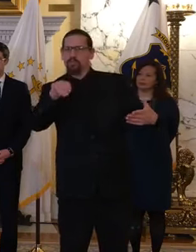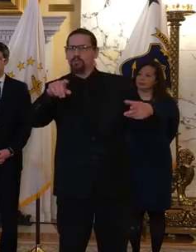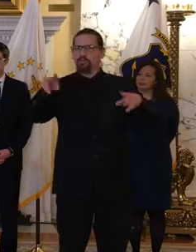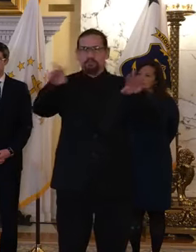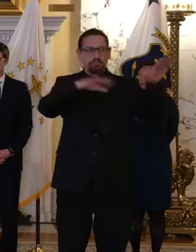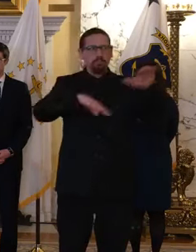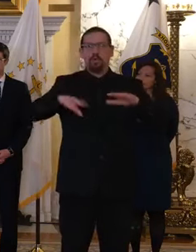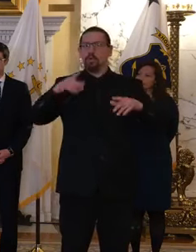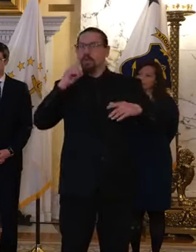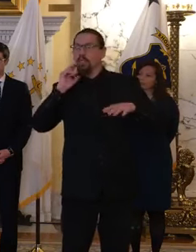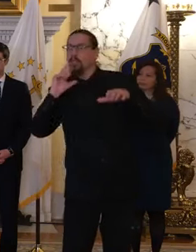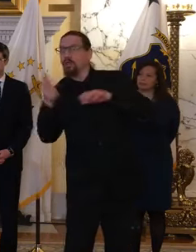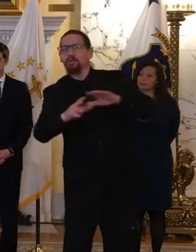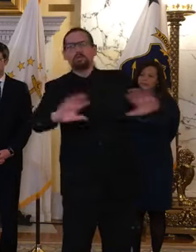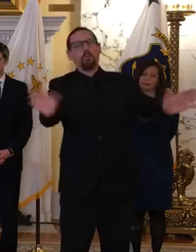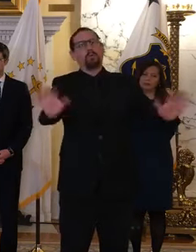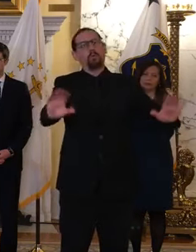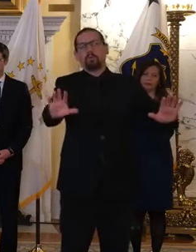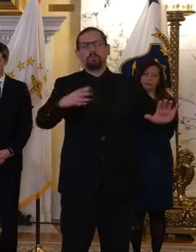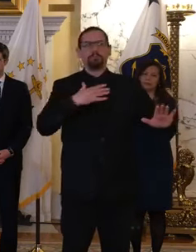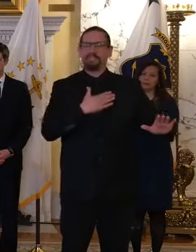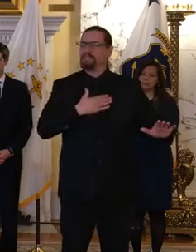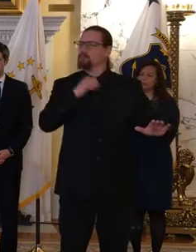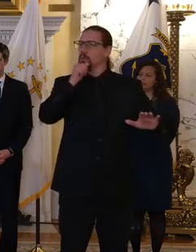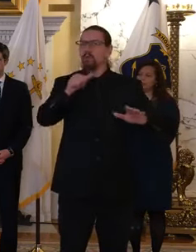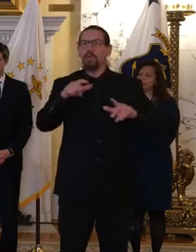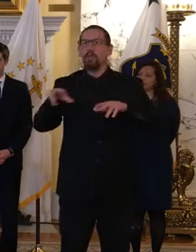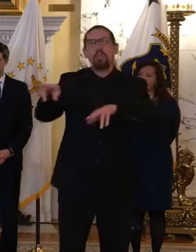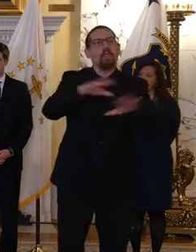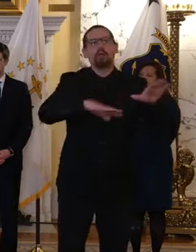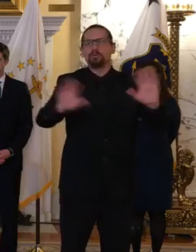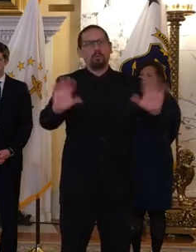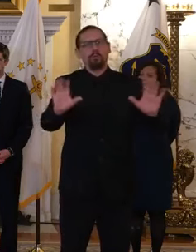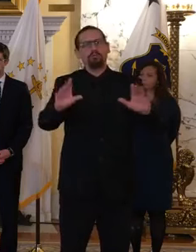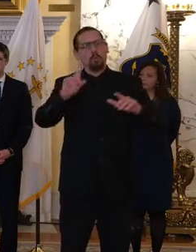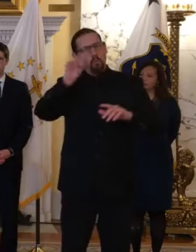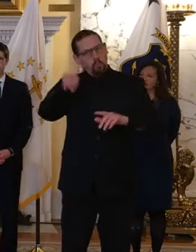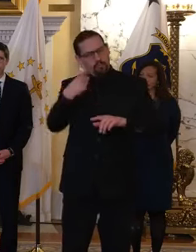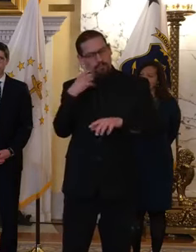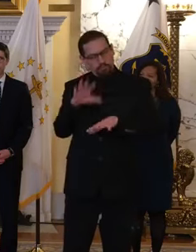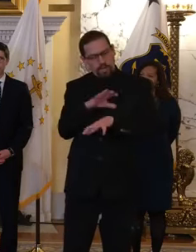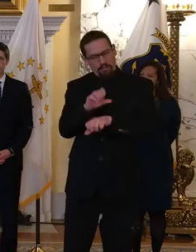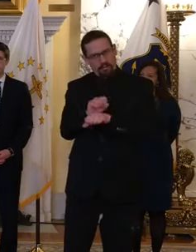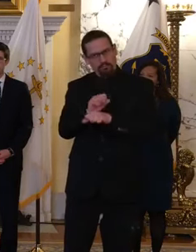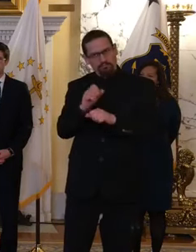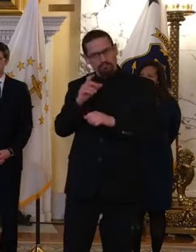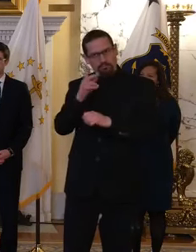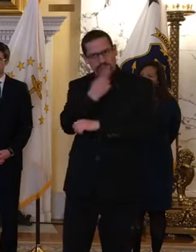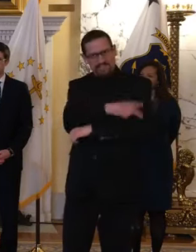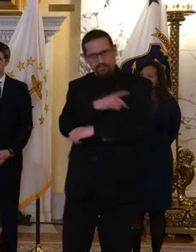Because if you do, it's going to slow us all down. By the way, if you're sick, you should be staying home.